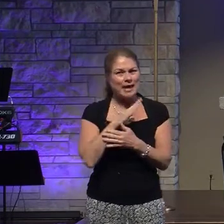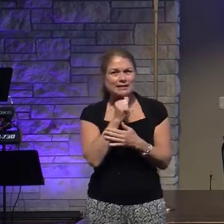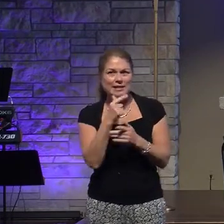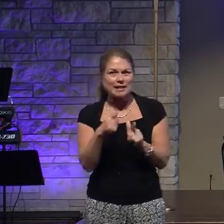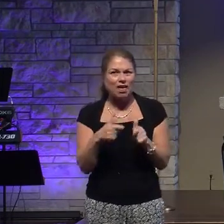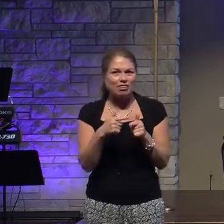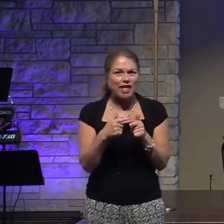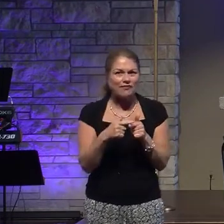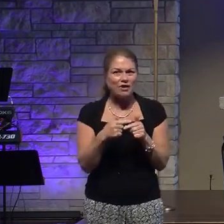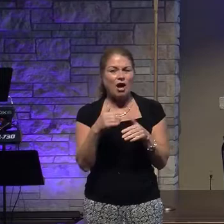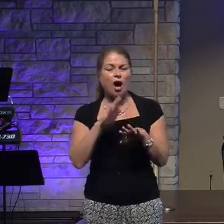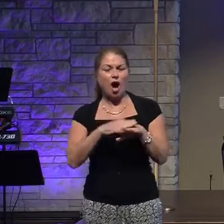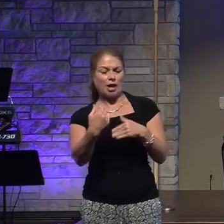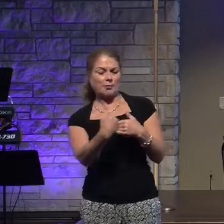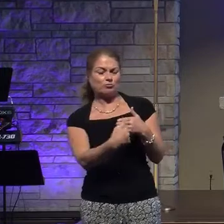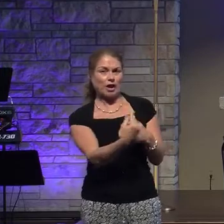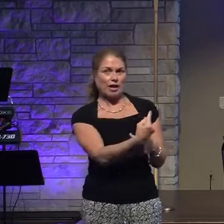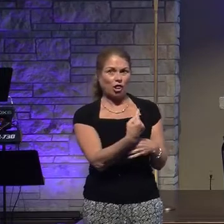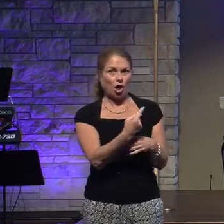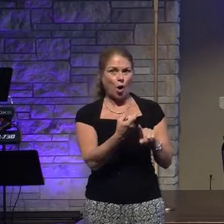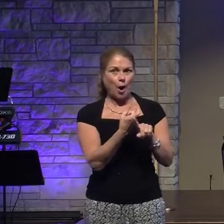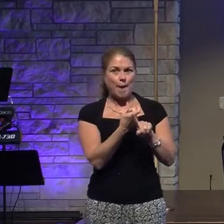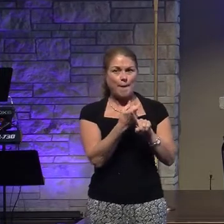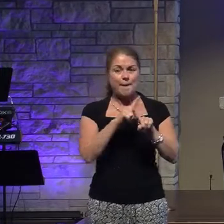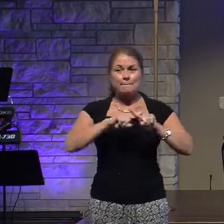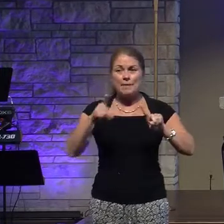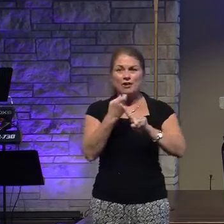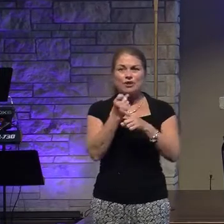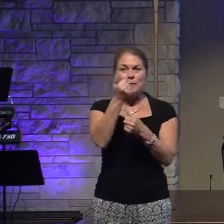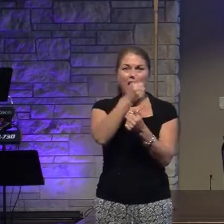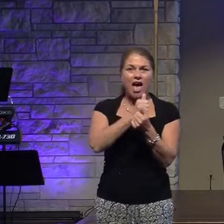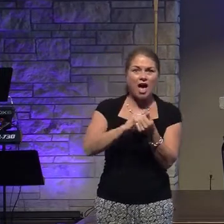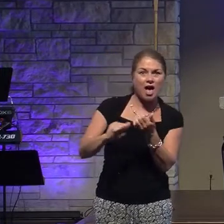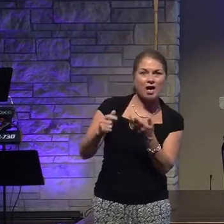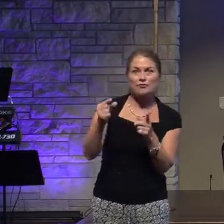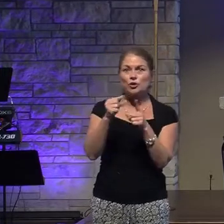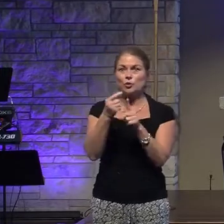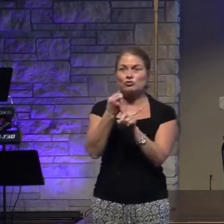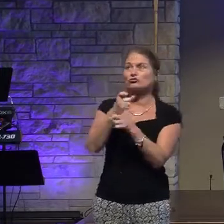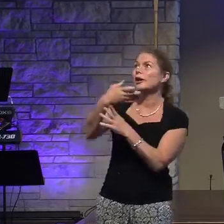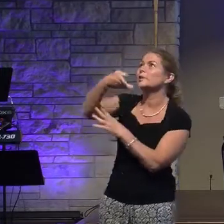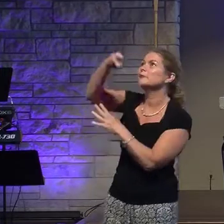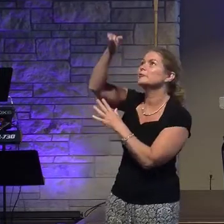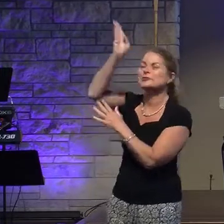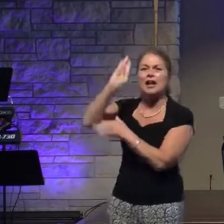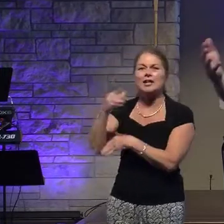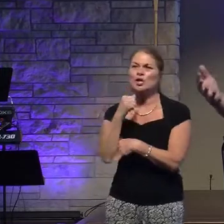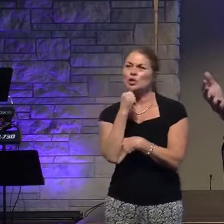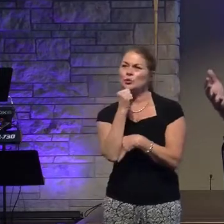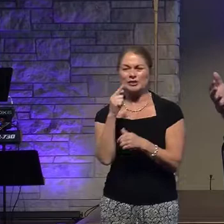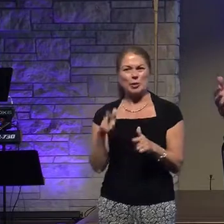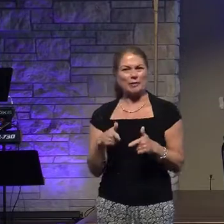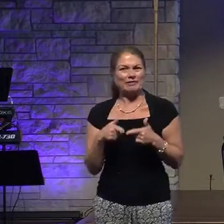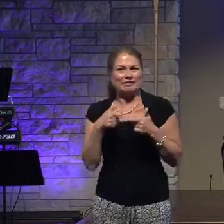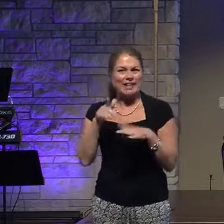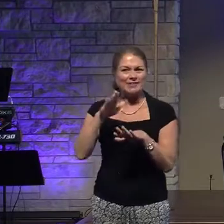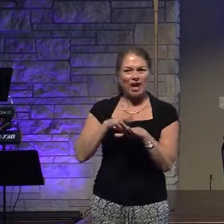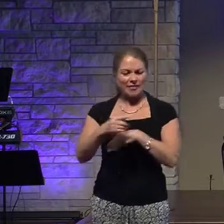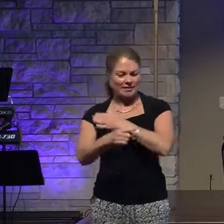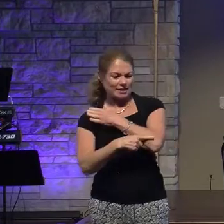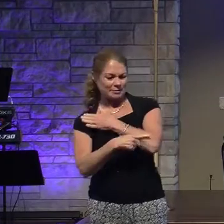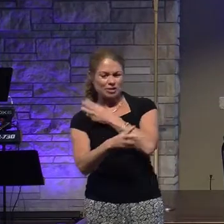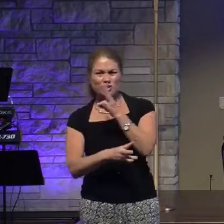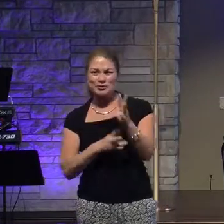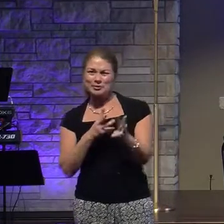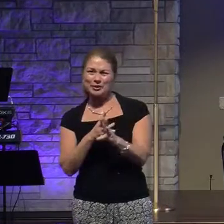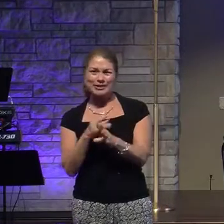live on bread alone, but from every word from the mouth of God. We don't live on the temptations of this world because,